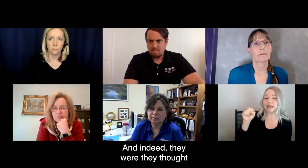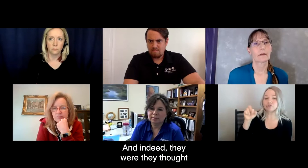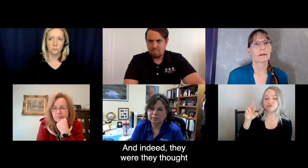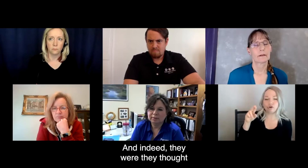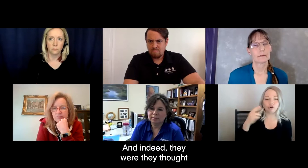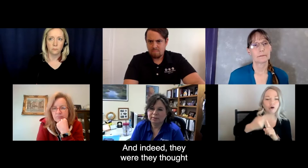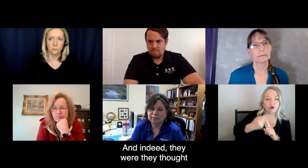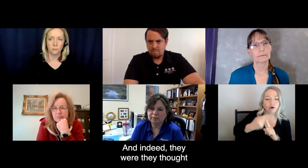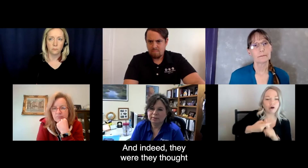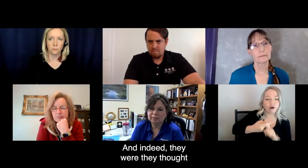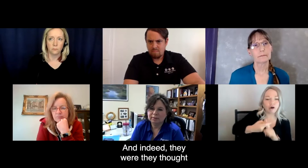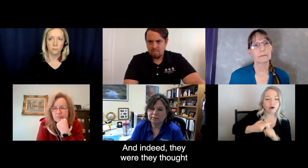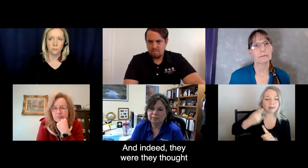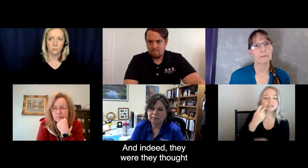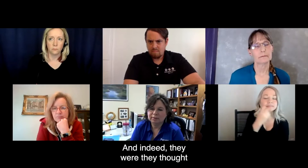And indeed,